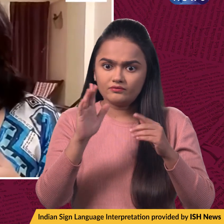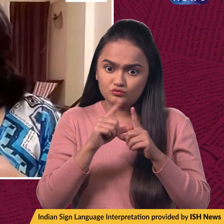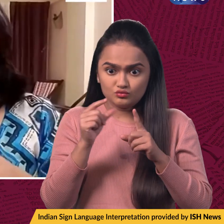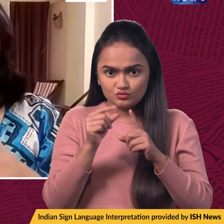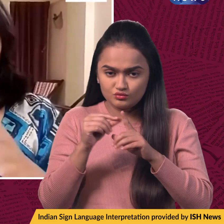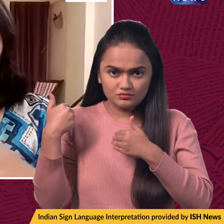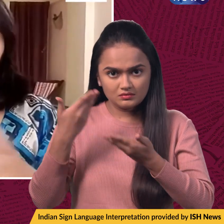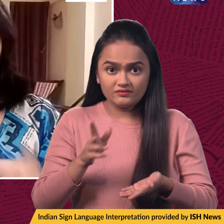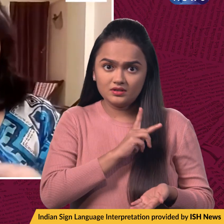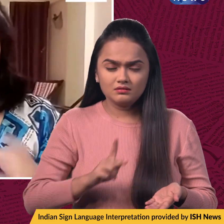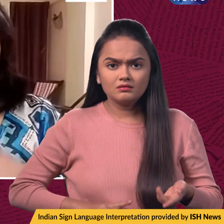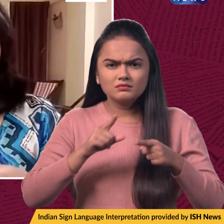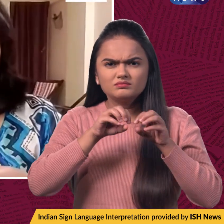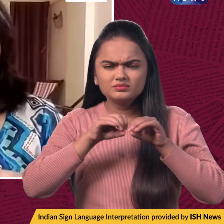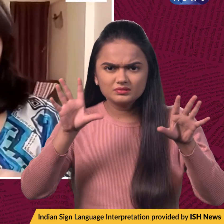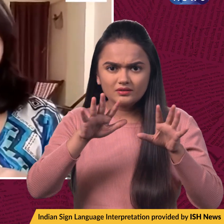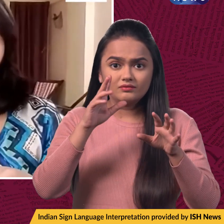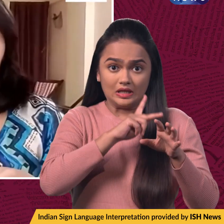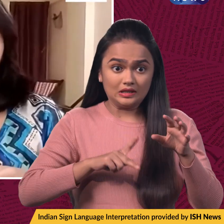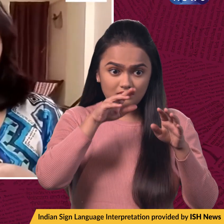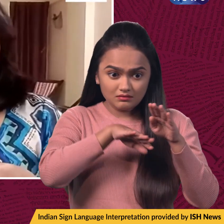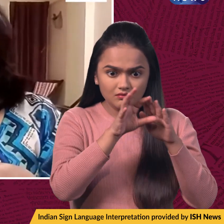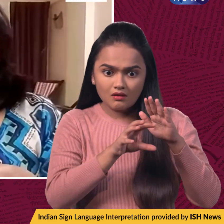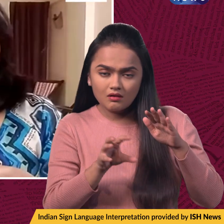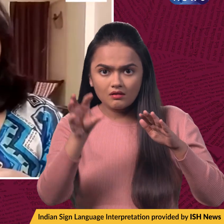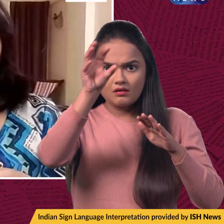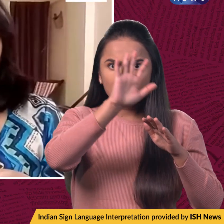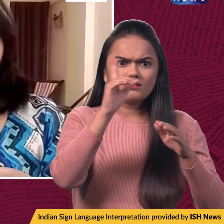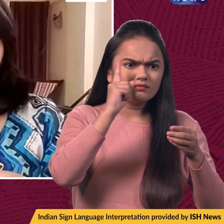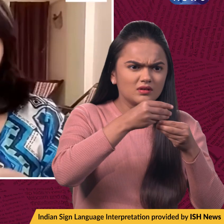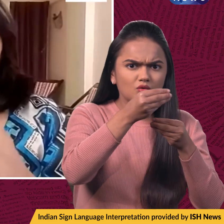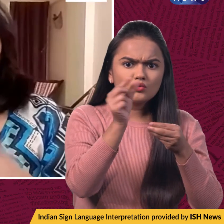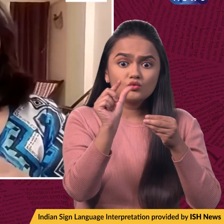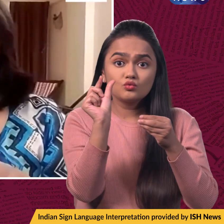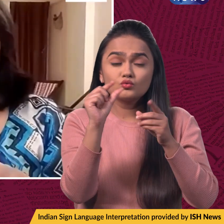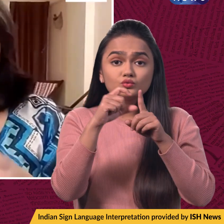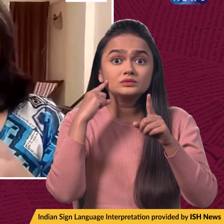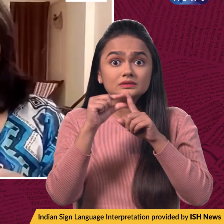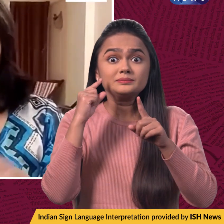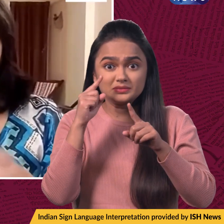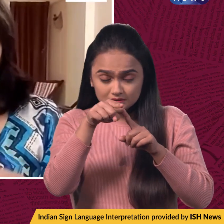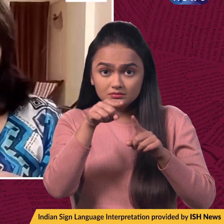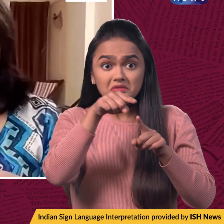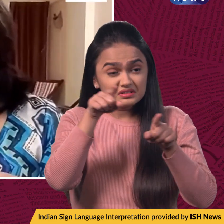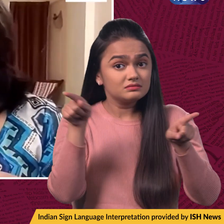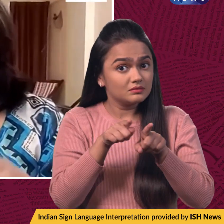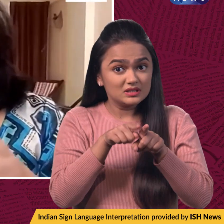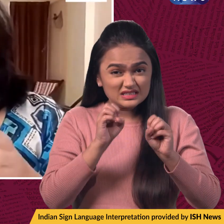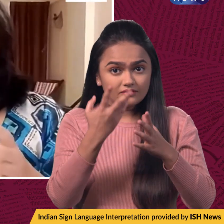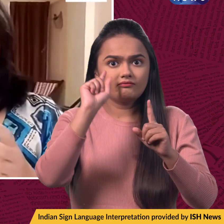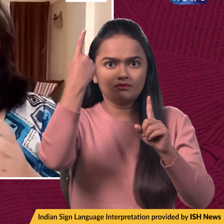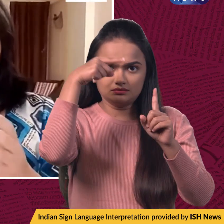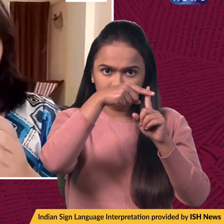the state of Karnataka. It spread to several parts of Karnataka, everywhere close to Udupi. Udupi, in fact, is where it started